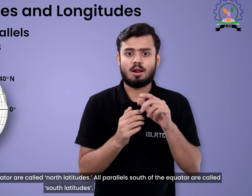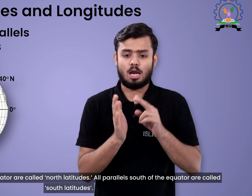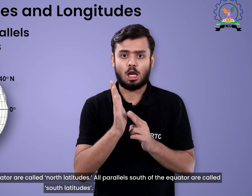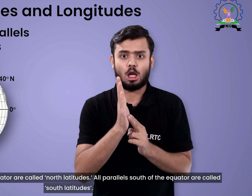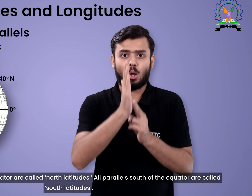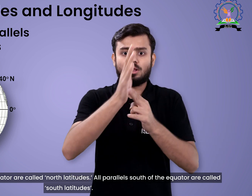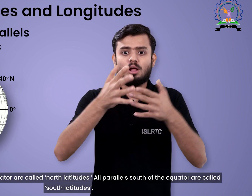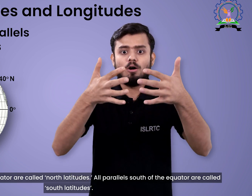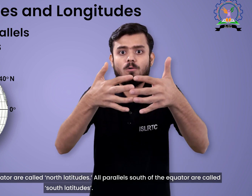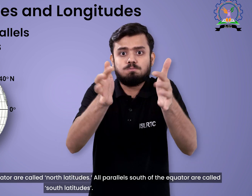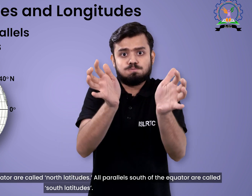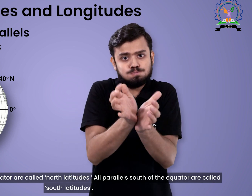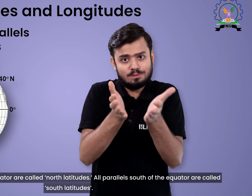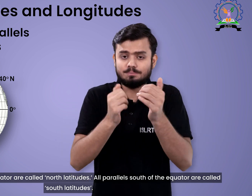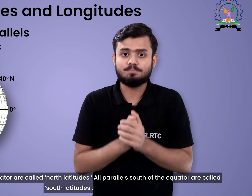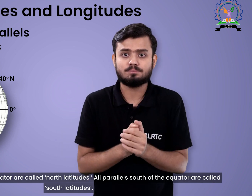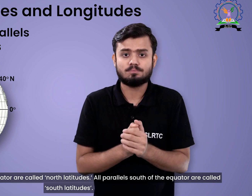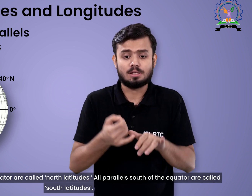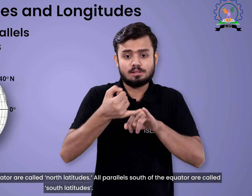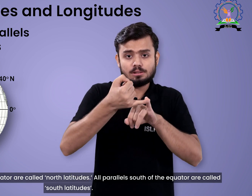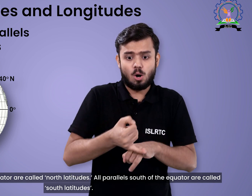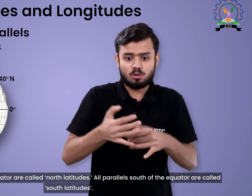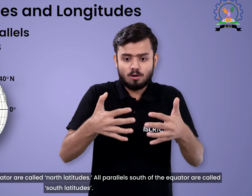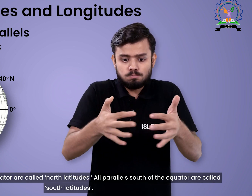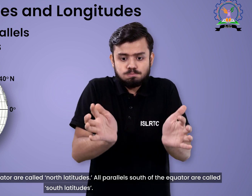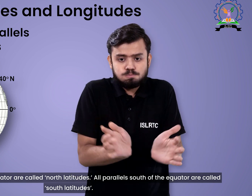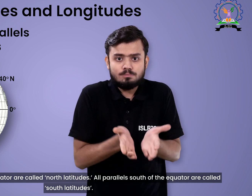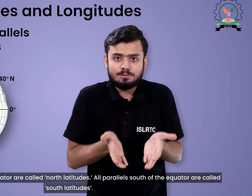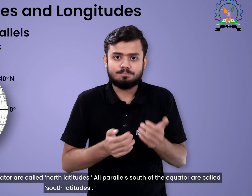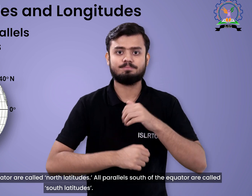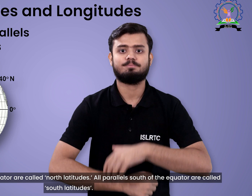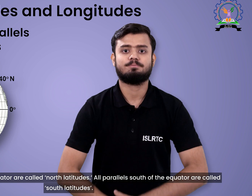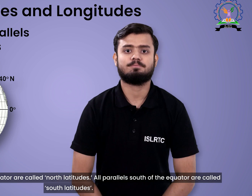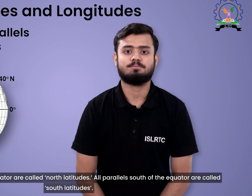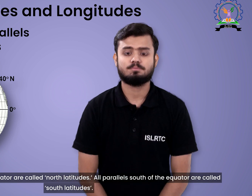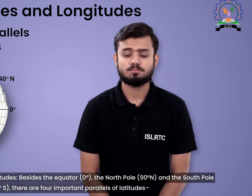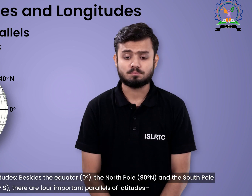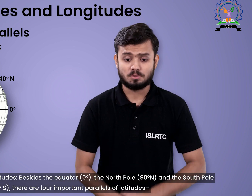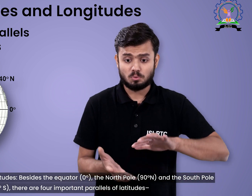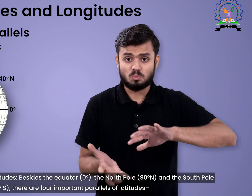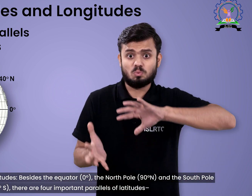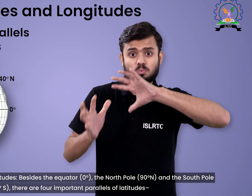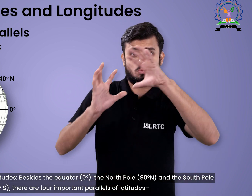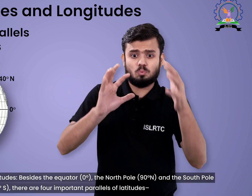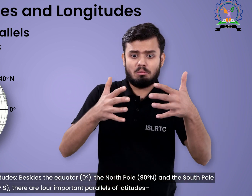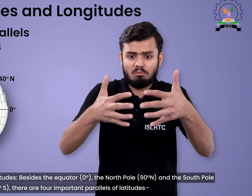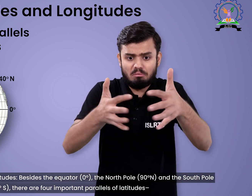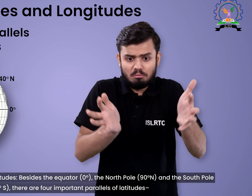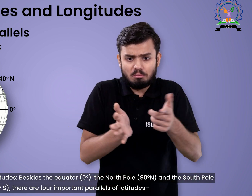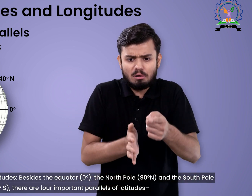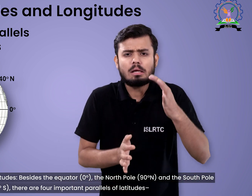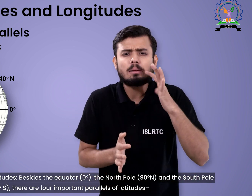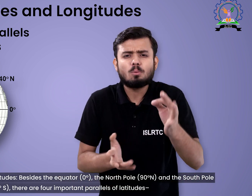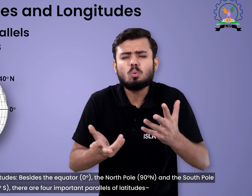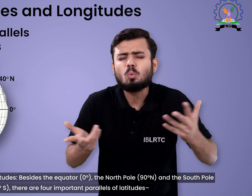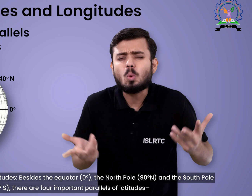called south latitudes. Important parallels of latitudes, besides the equator, 0 degrees, the North